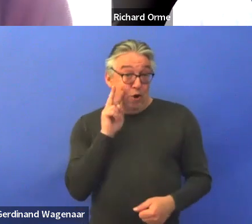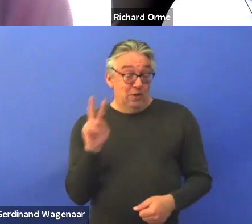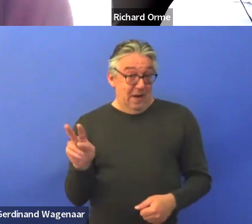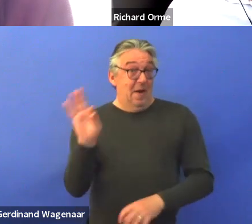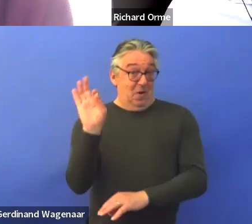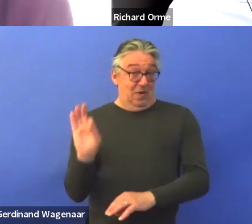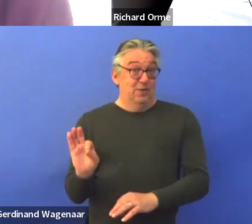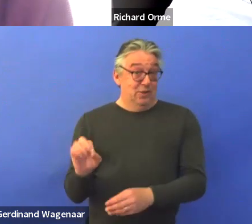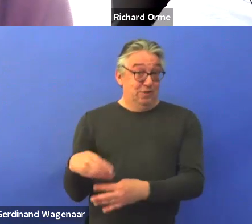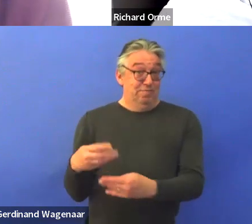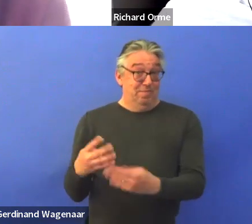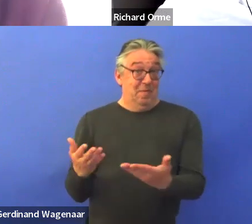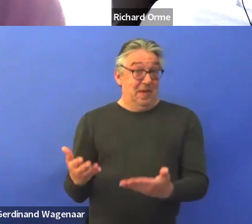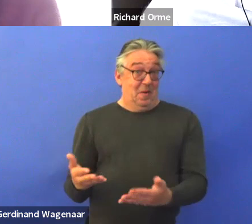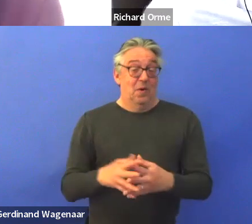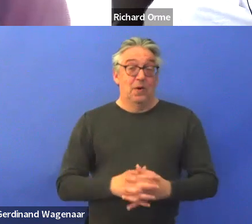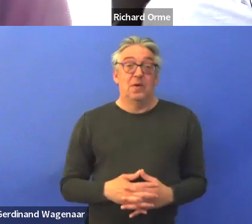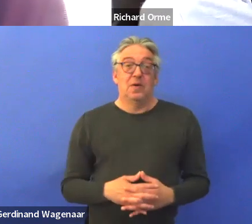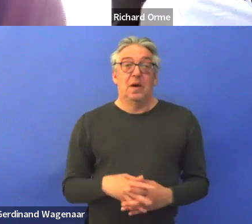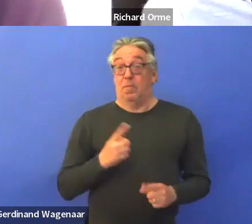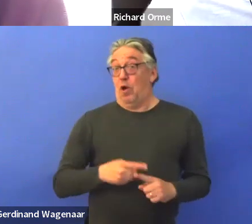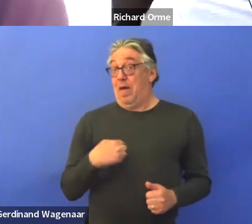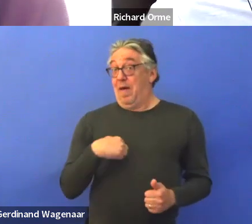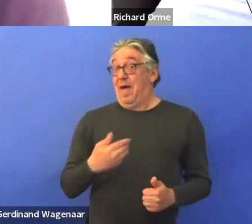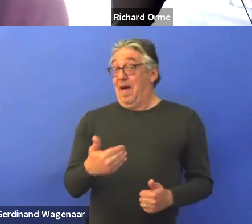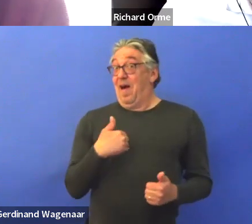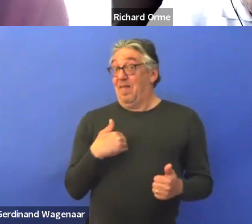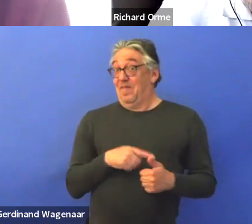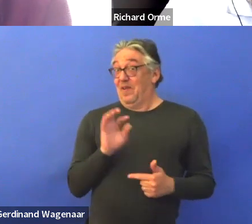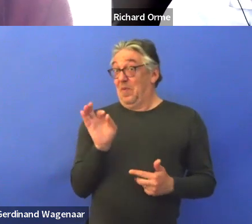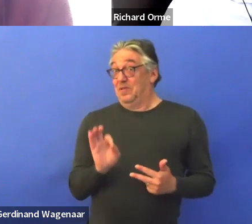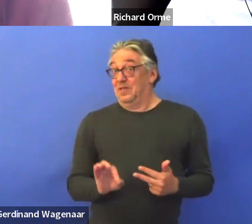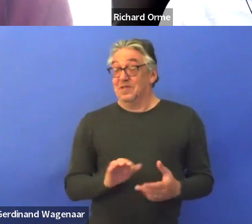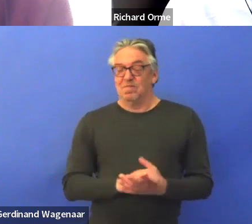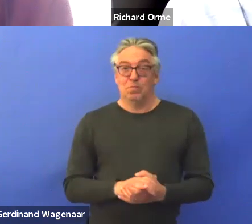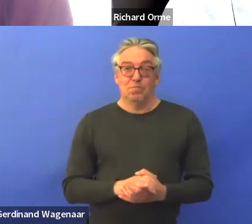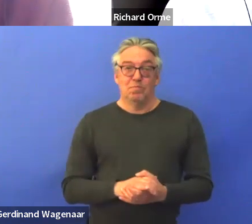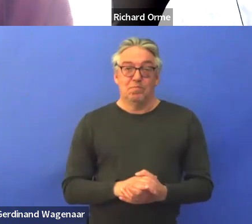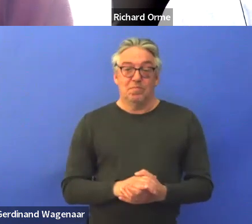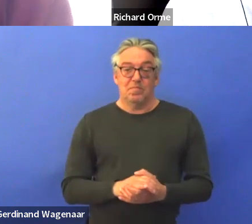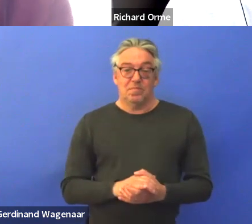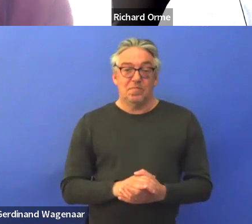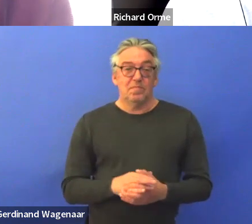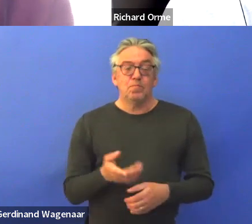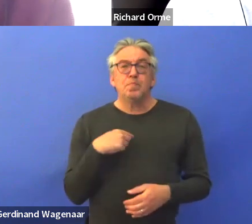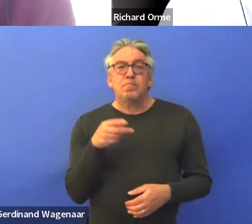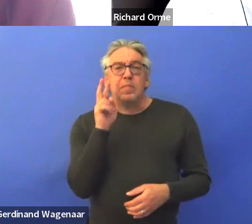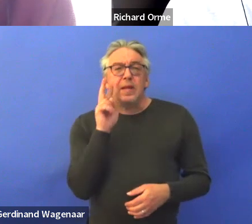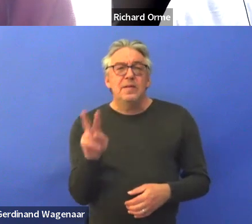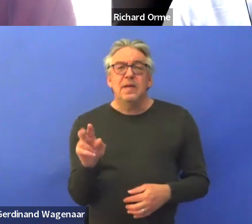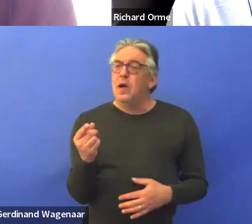coming, and I also have some for you in case there is still time. I see that there was